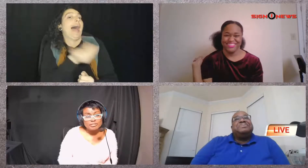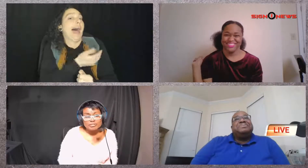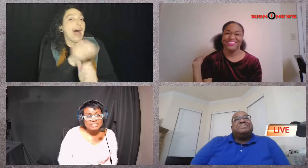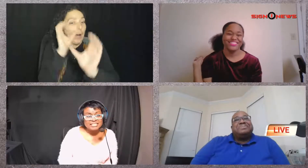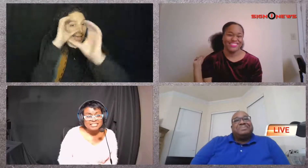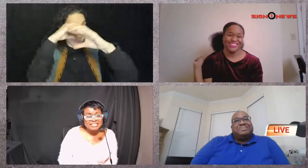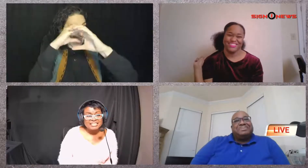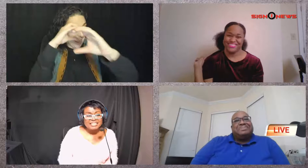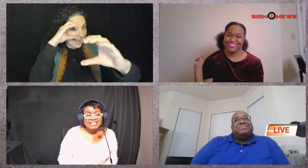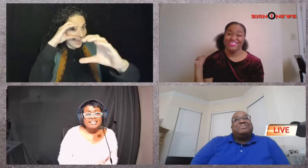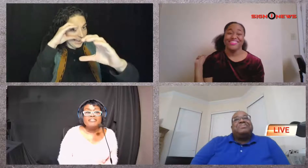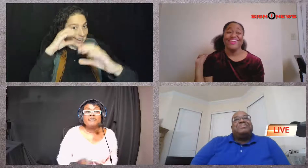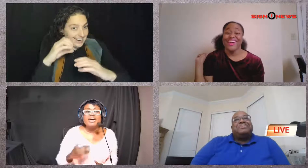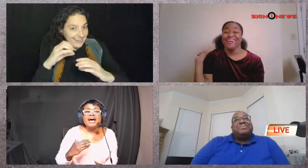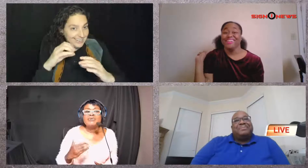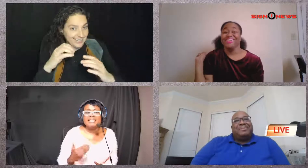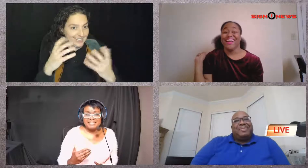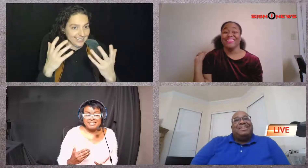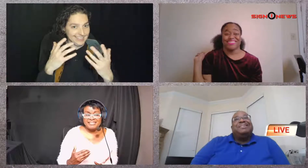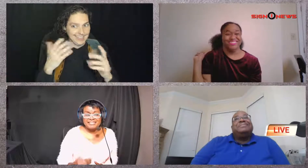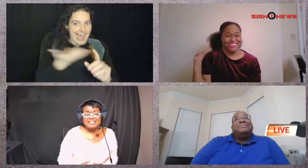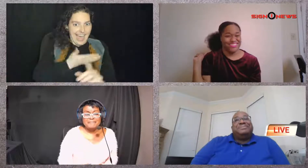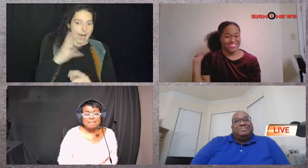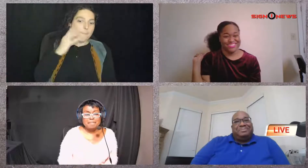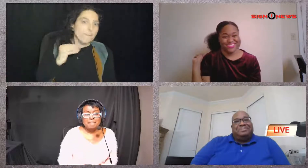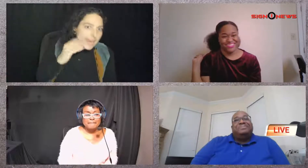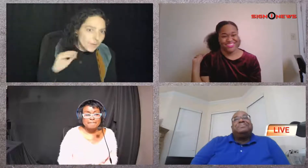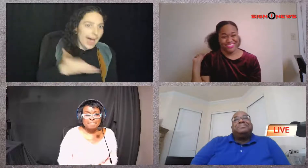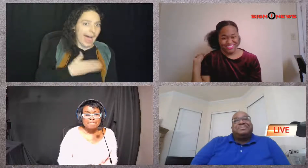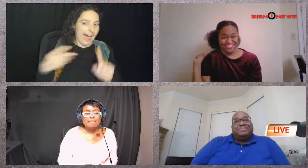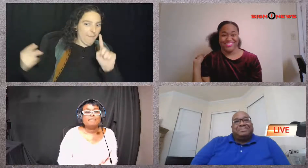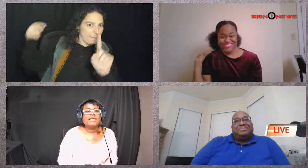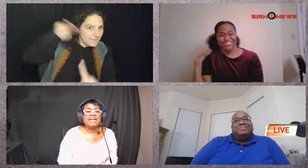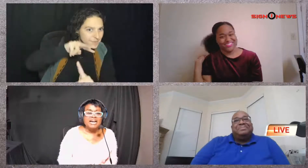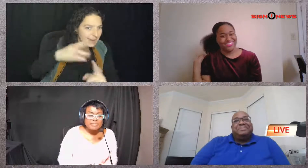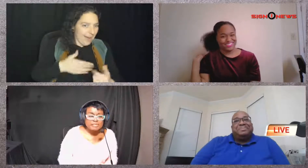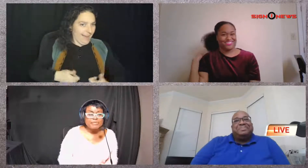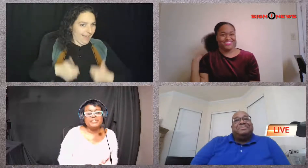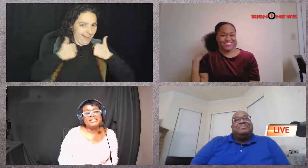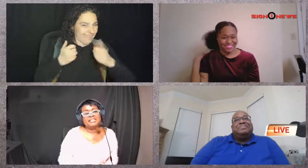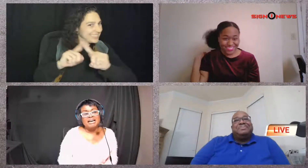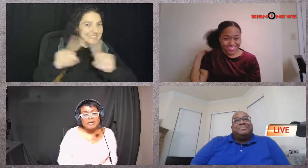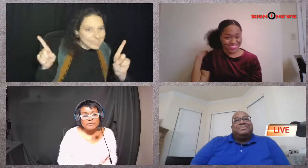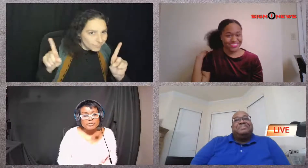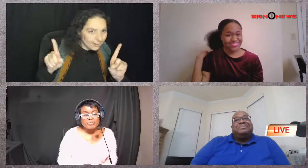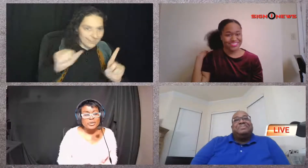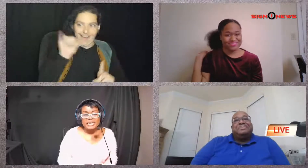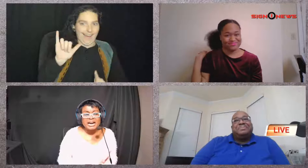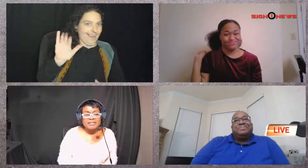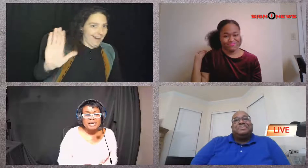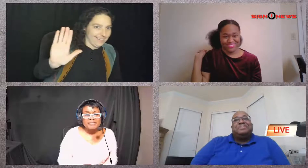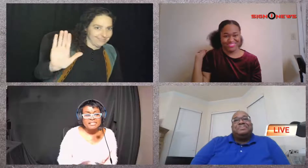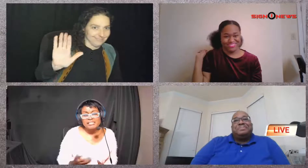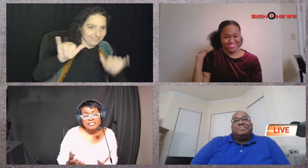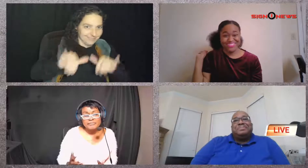change the world through our lens and our experience and our viewpoint and our lives. It's